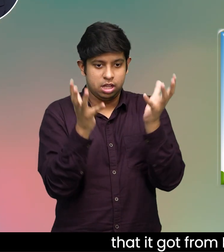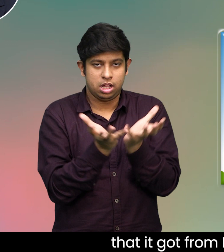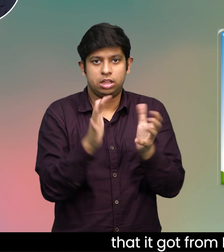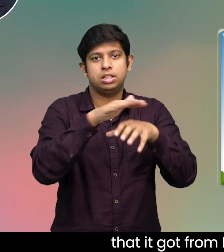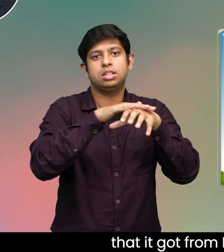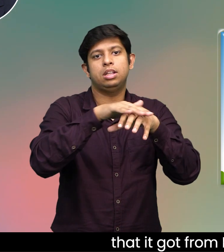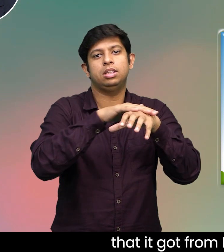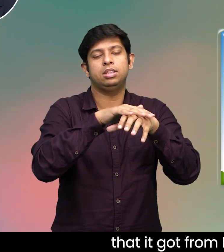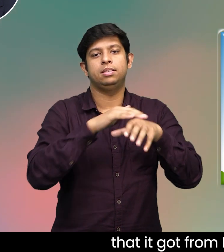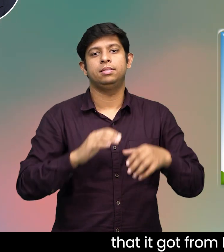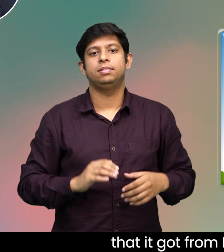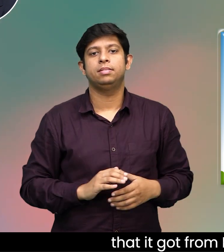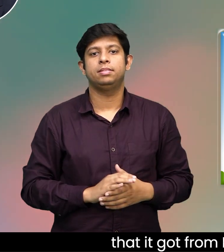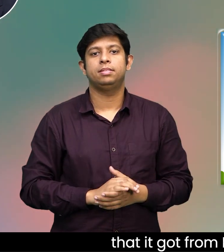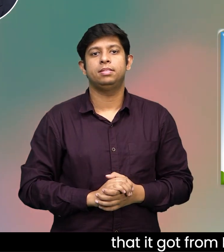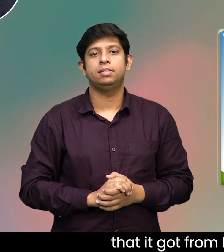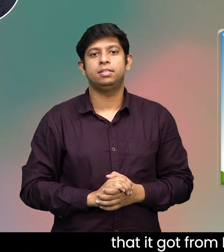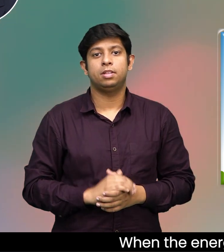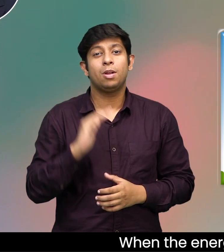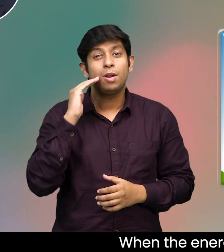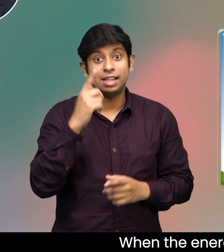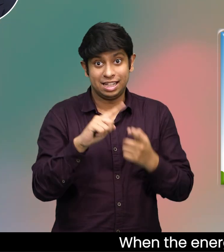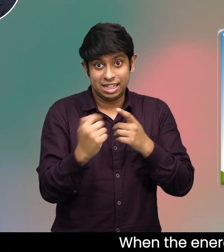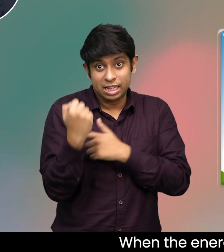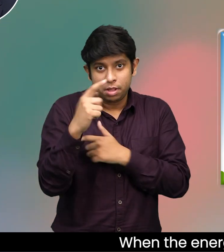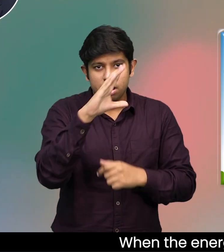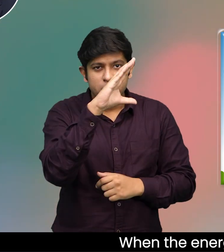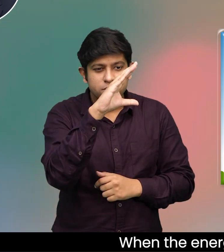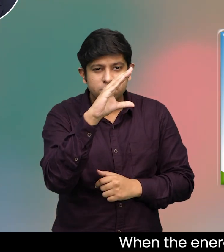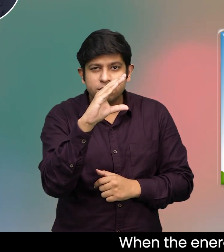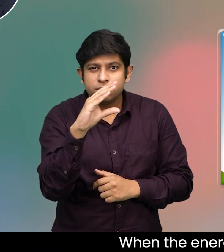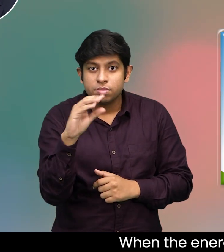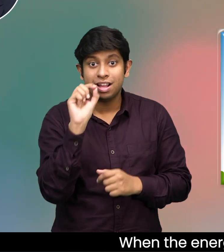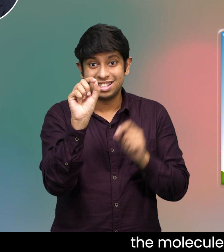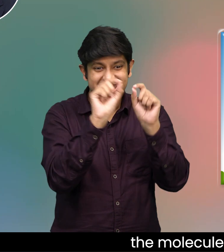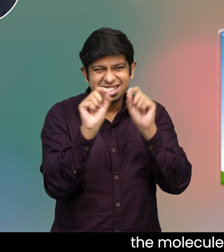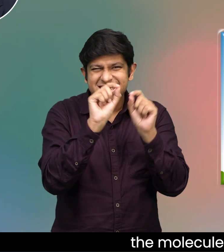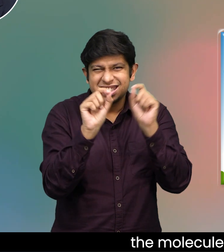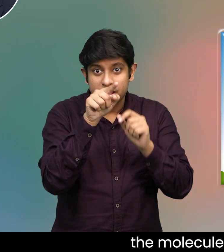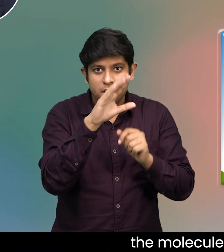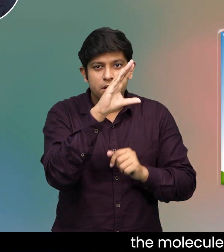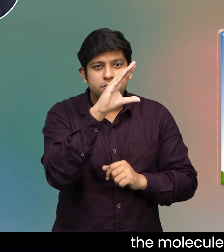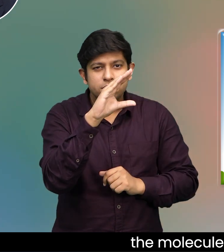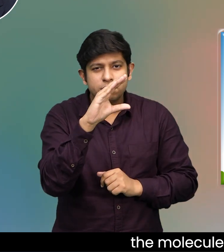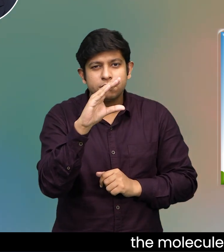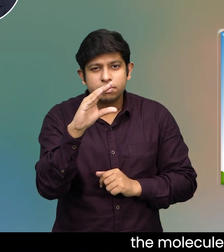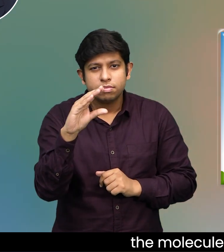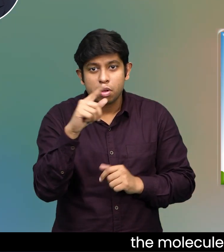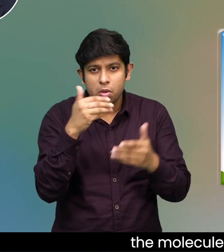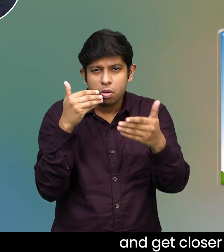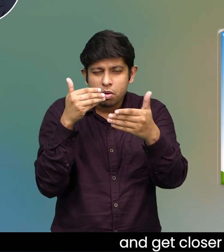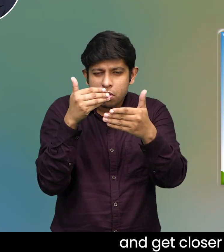that is got from Earth's surface. When the energy decreases, the molecules slow